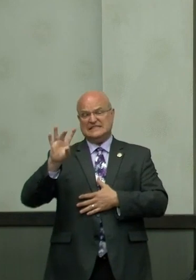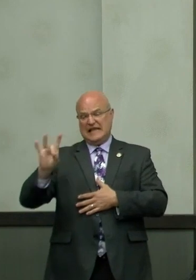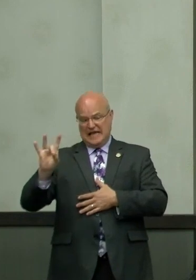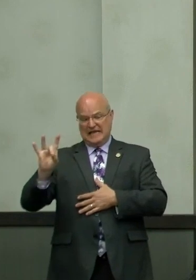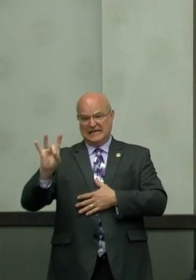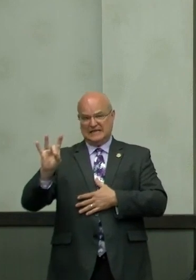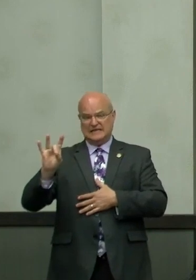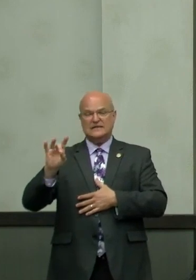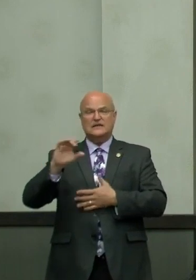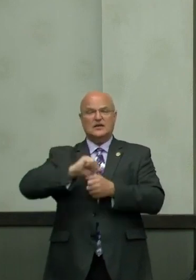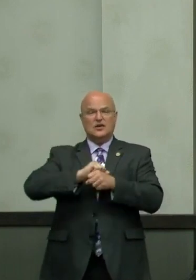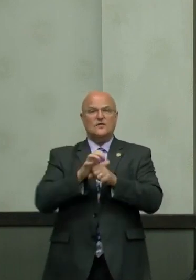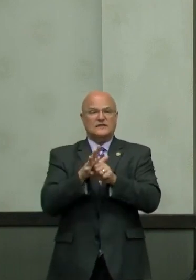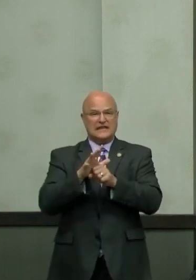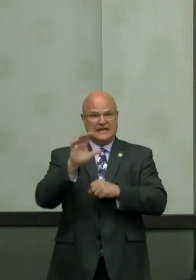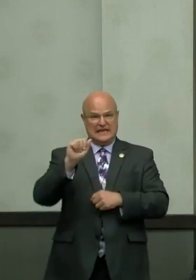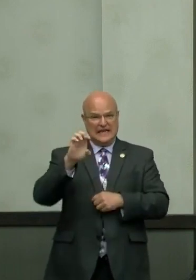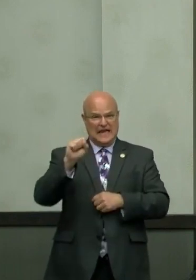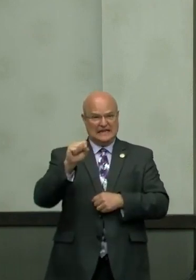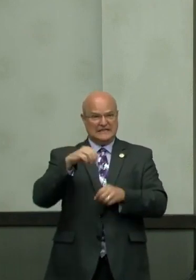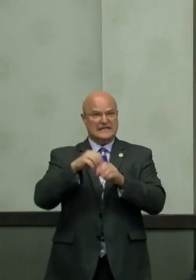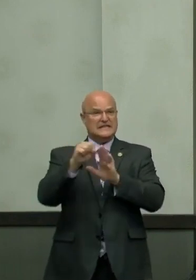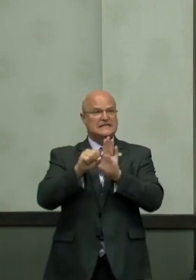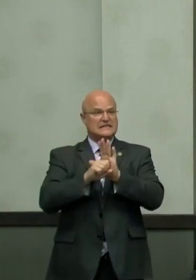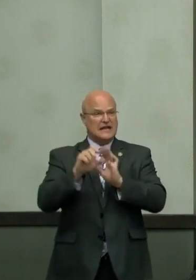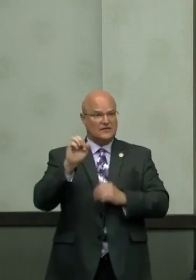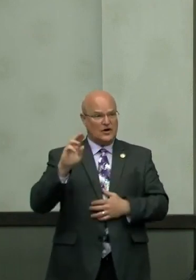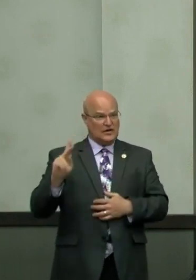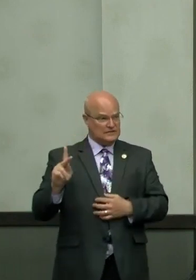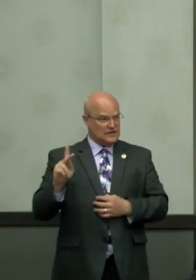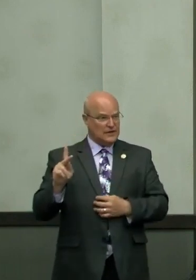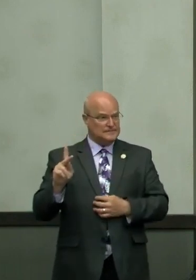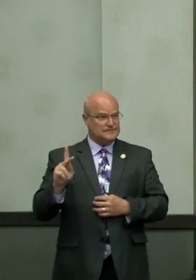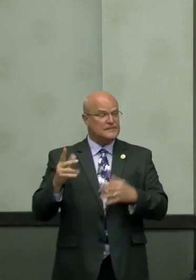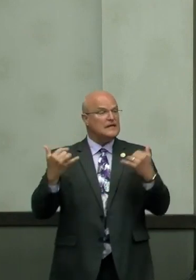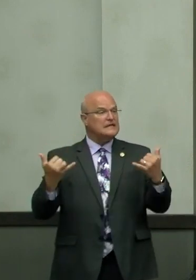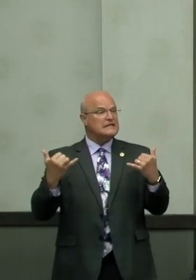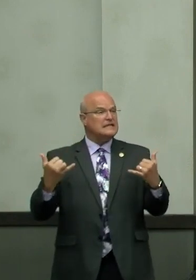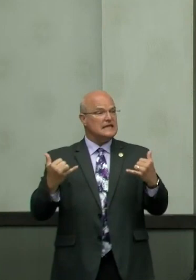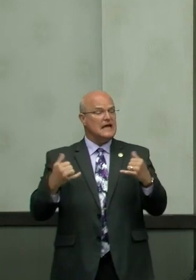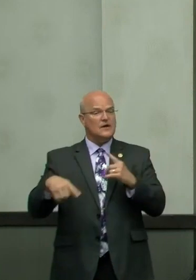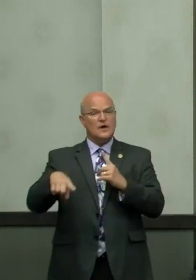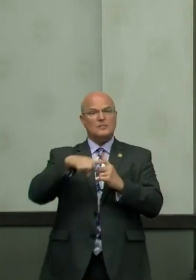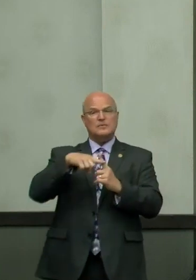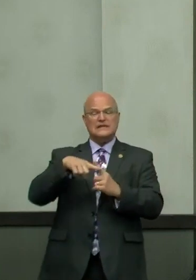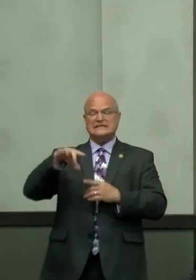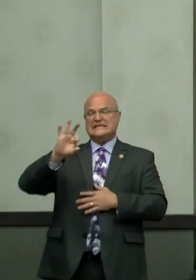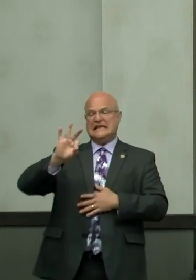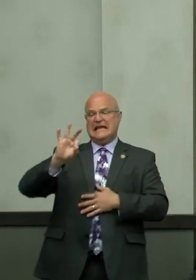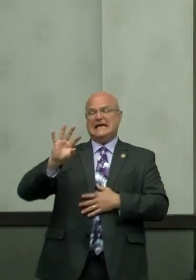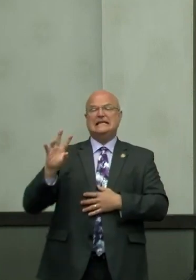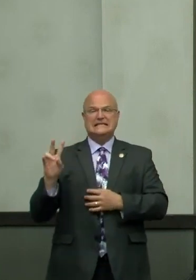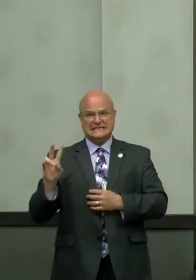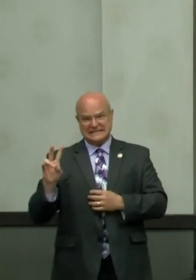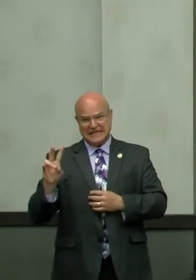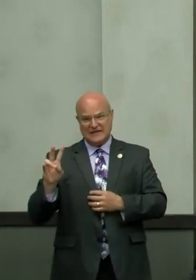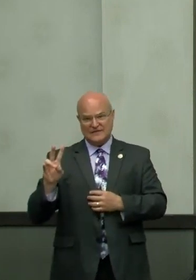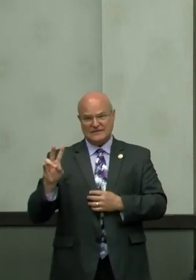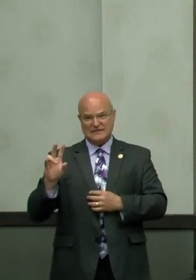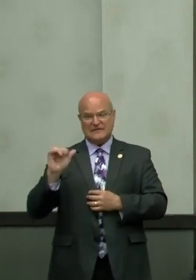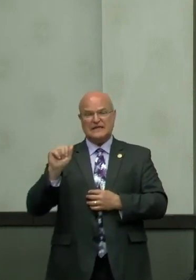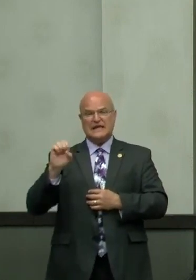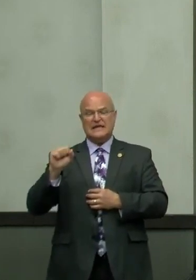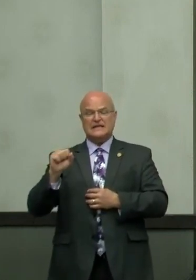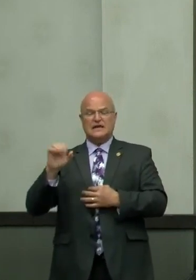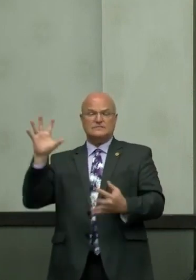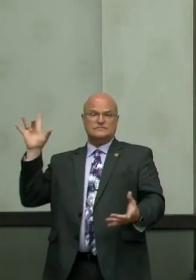3,568 COVID-19 cases in the state of Arkansas. Today, we are a plus 97 cases.